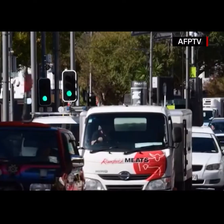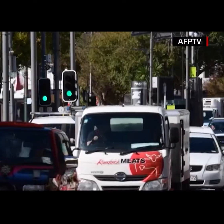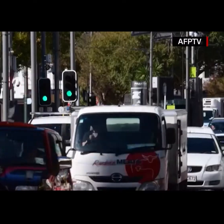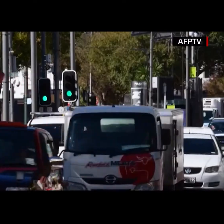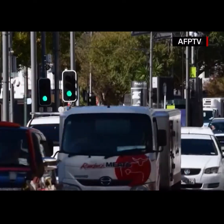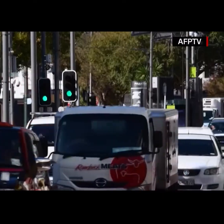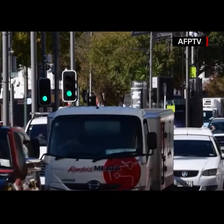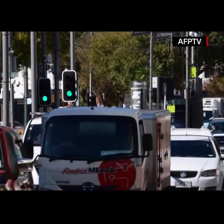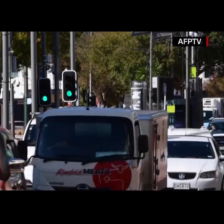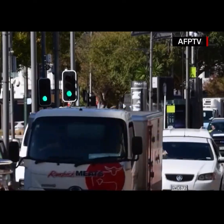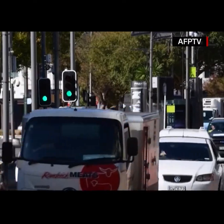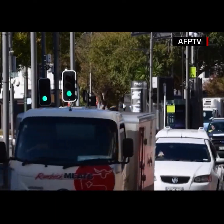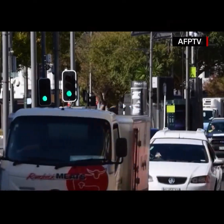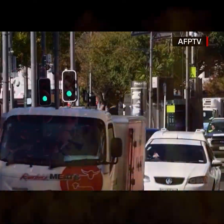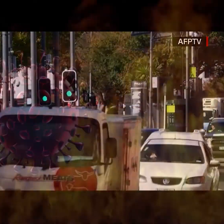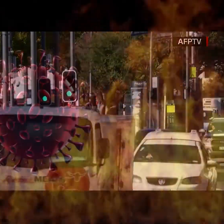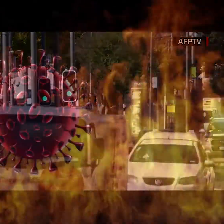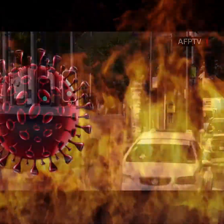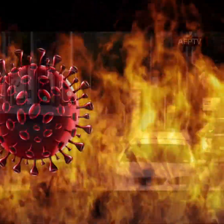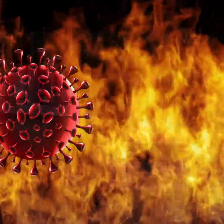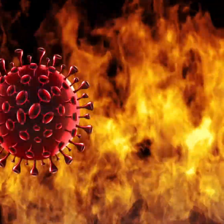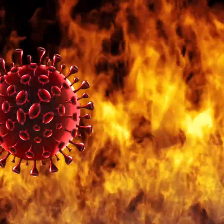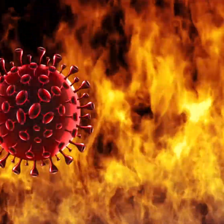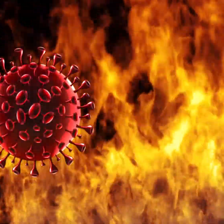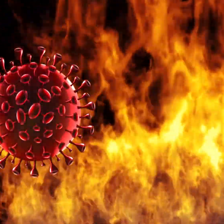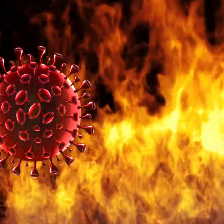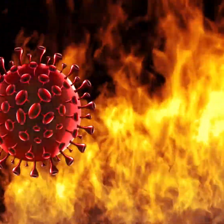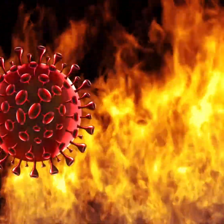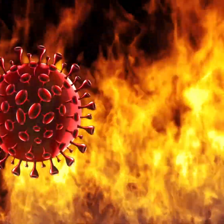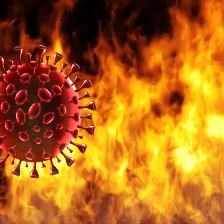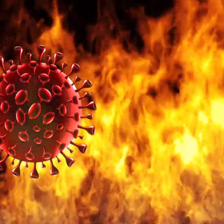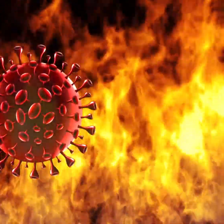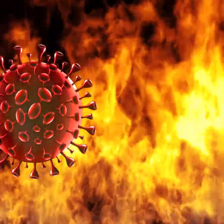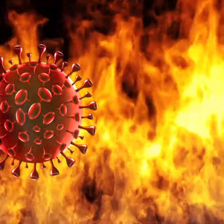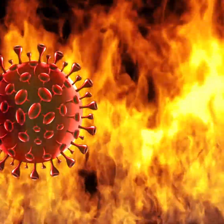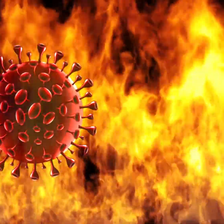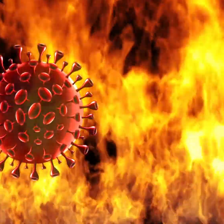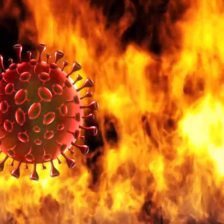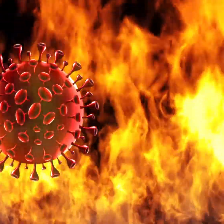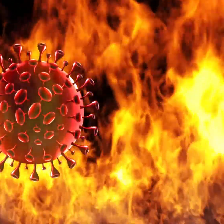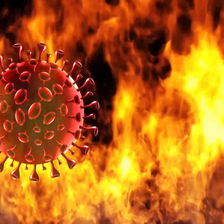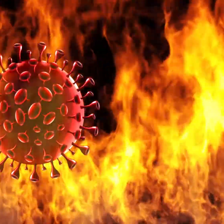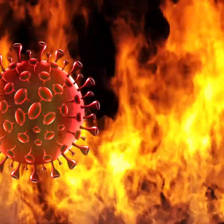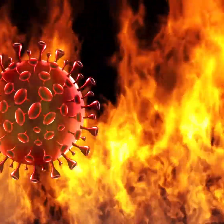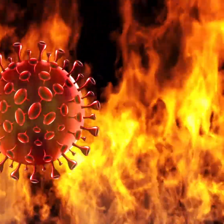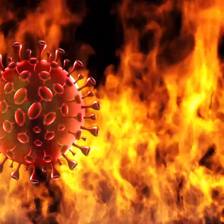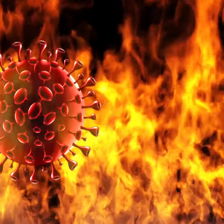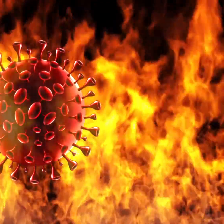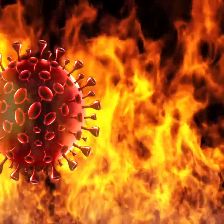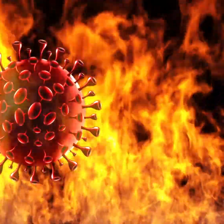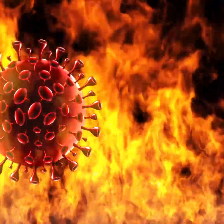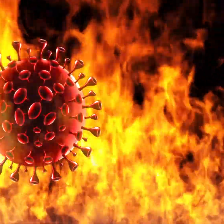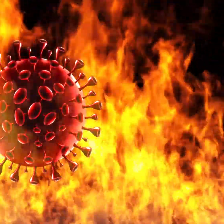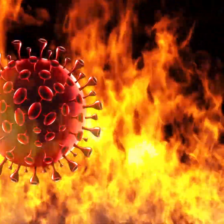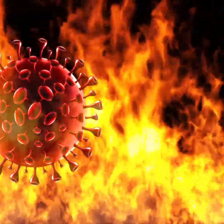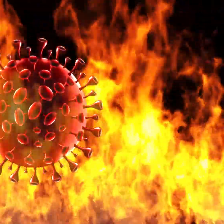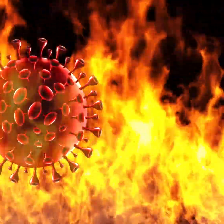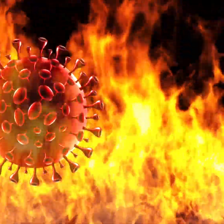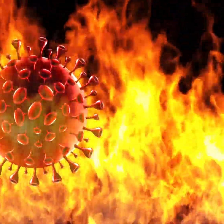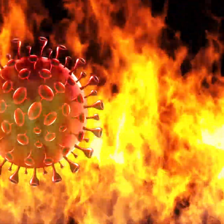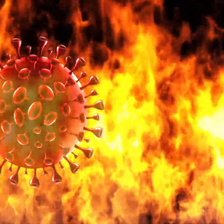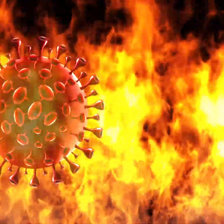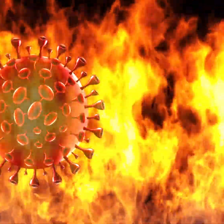reopen, life returned almost to normal. But the coronavirus is like a fire, and even after it's put out, there can